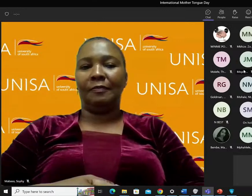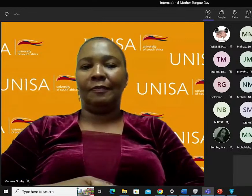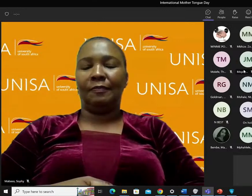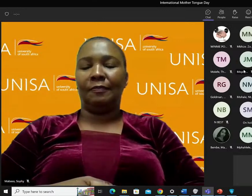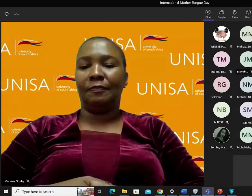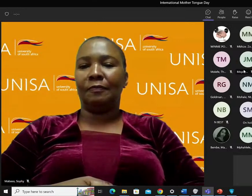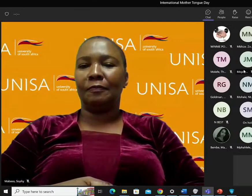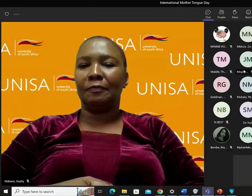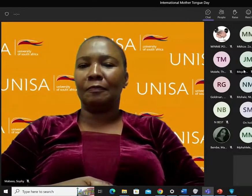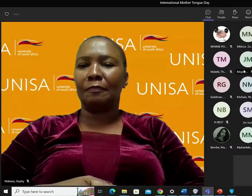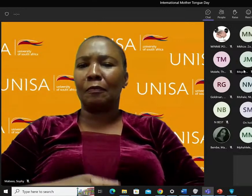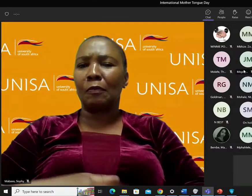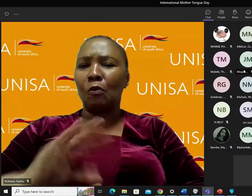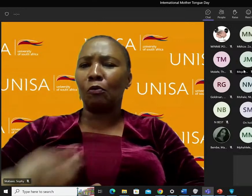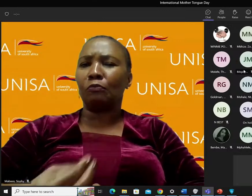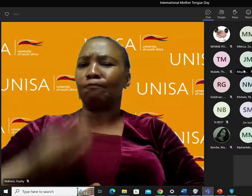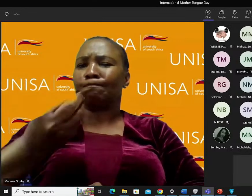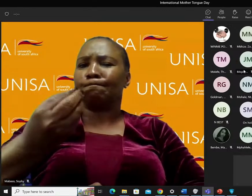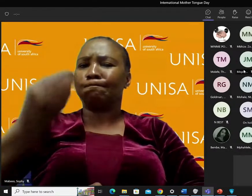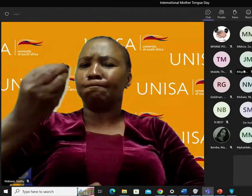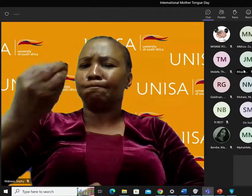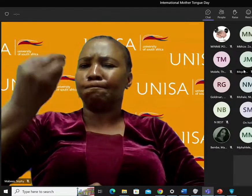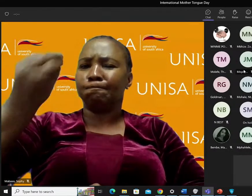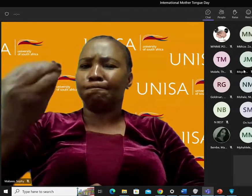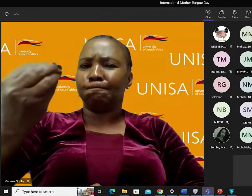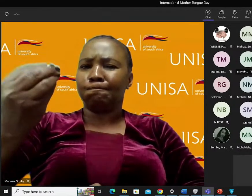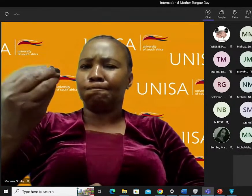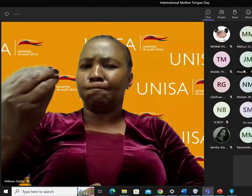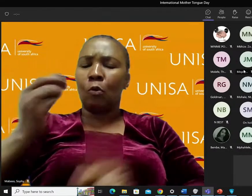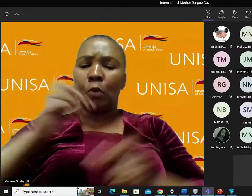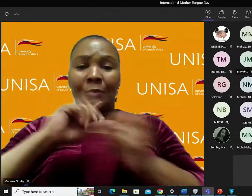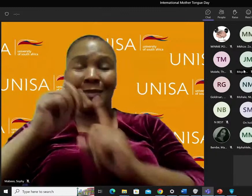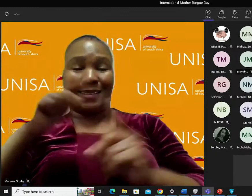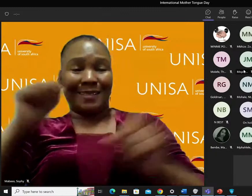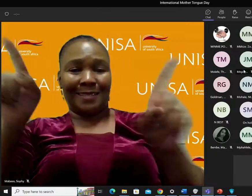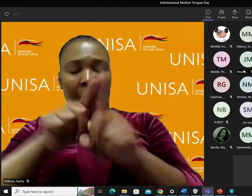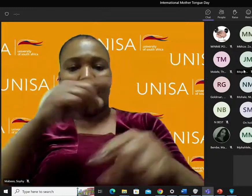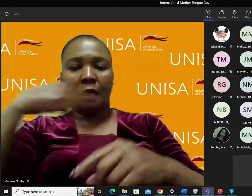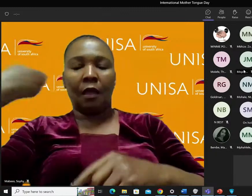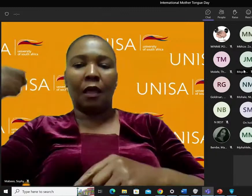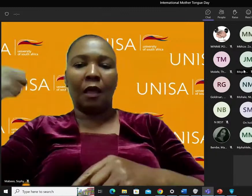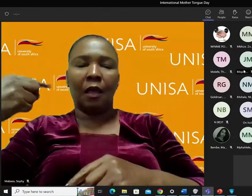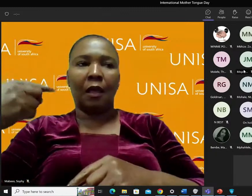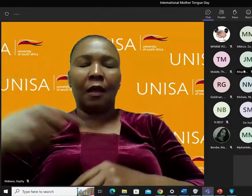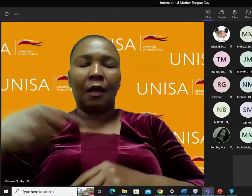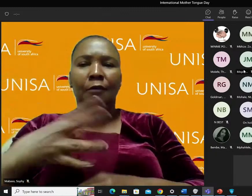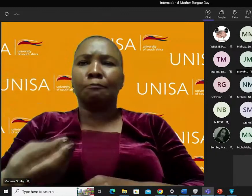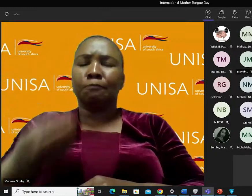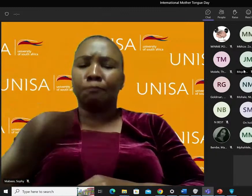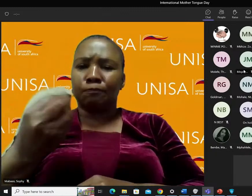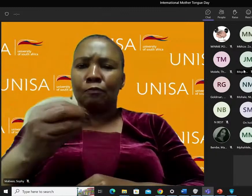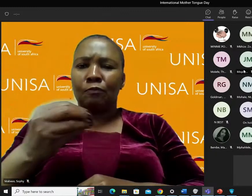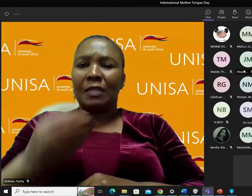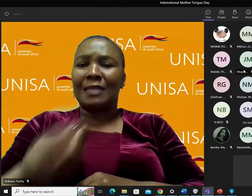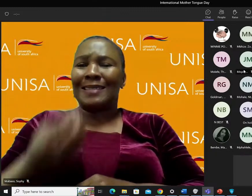Go gola o godile o le bolela. Ebile o godisitswe ke